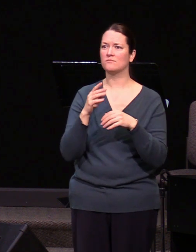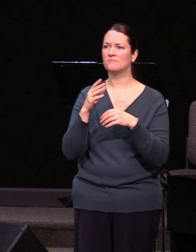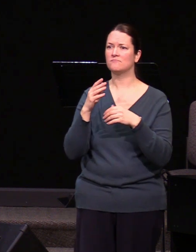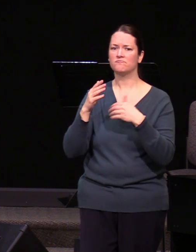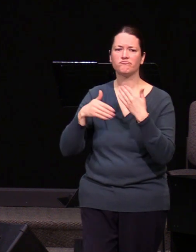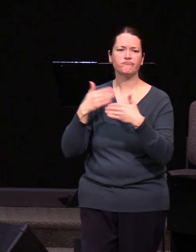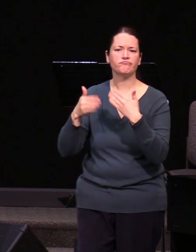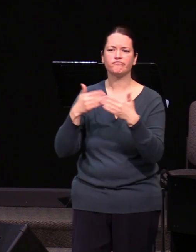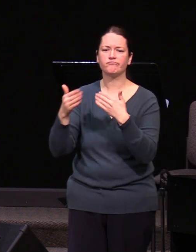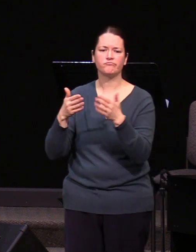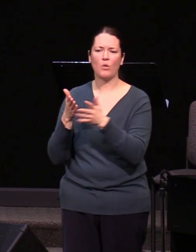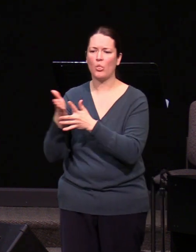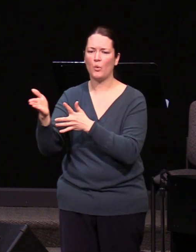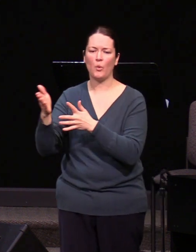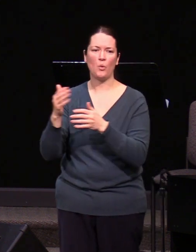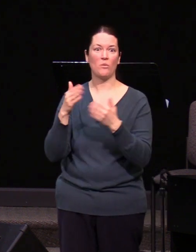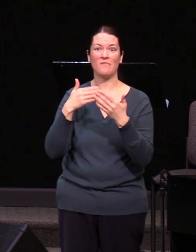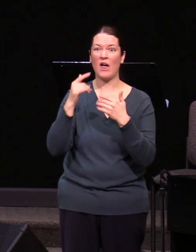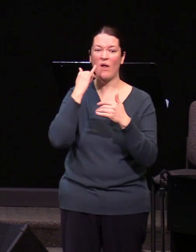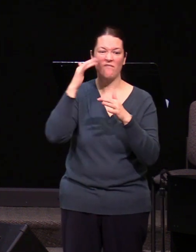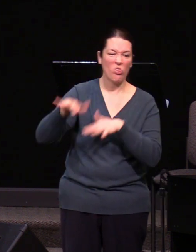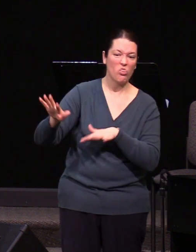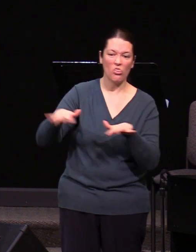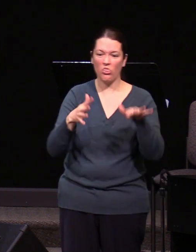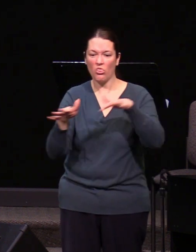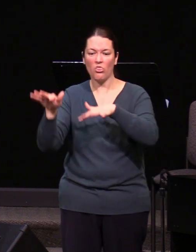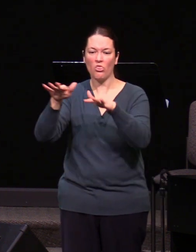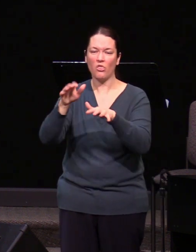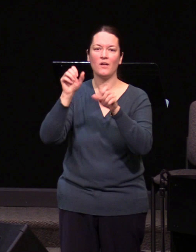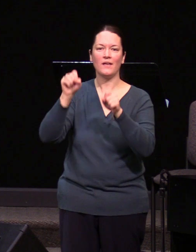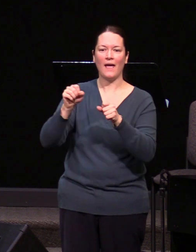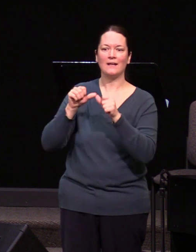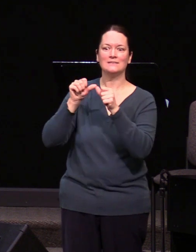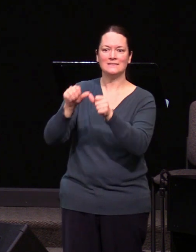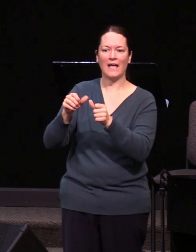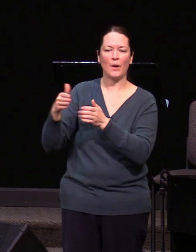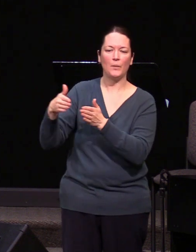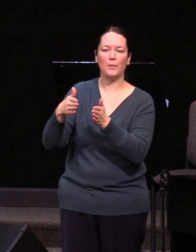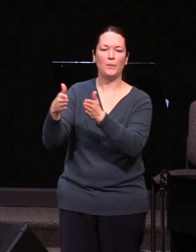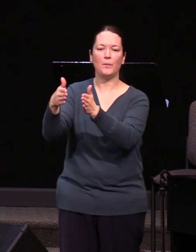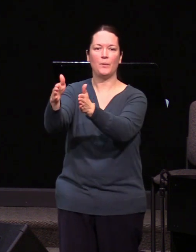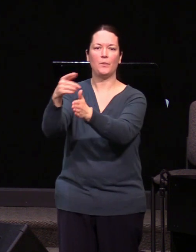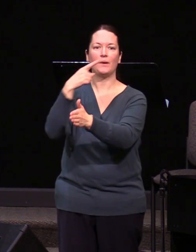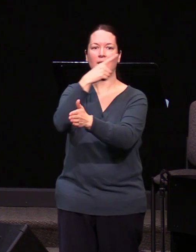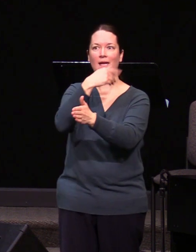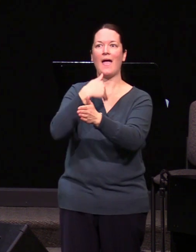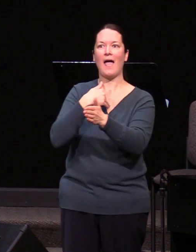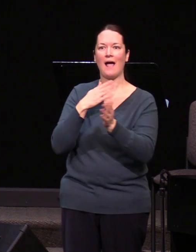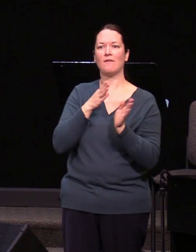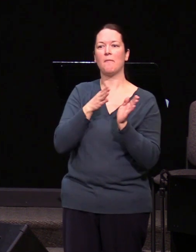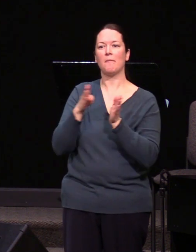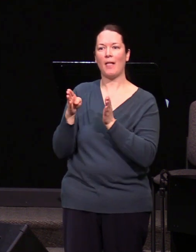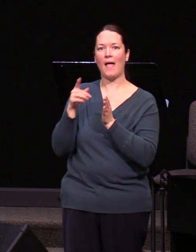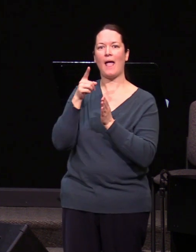Even if whatever rapids come, doesn't matter. Just stick to the river. God's got a plan going, and